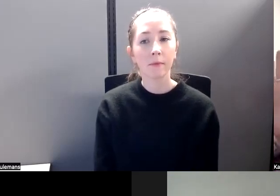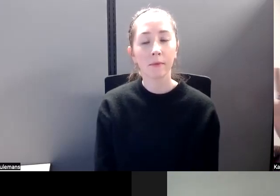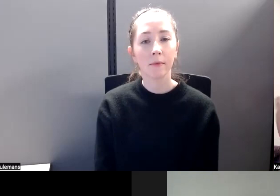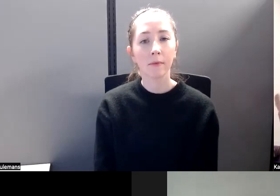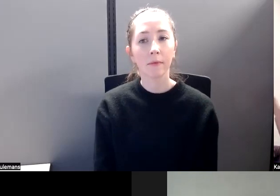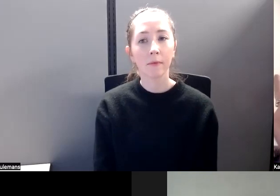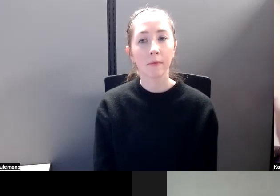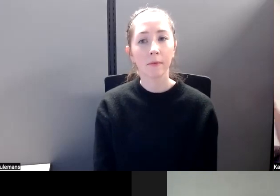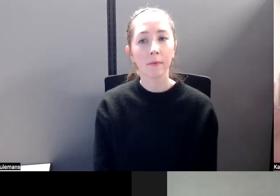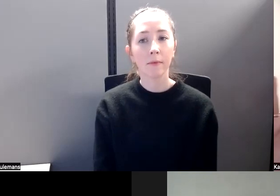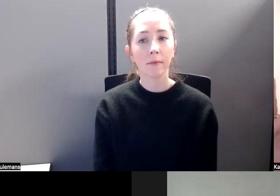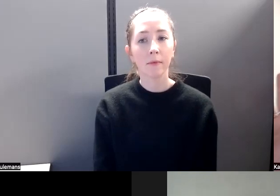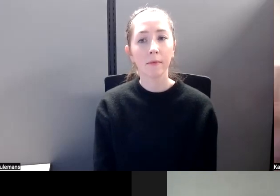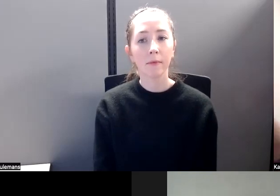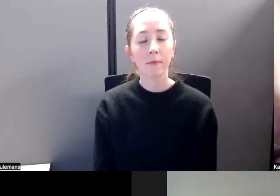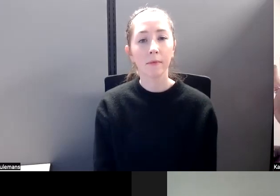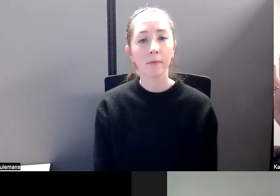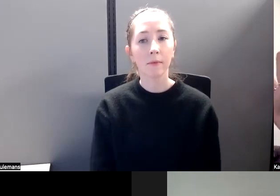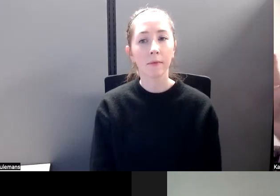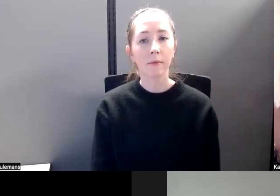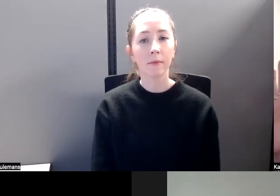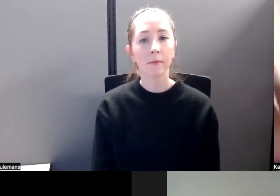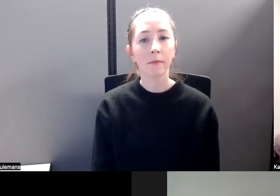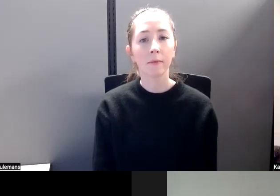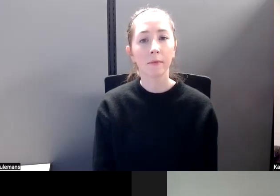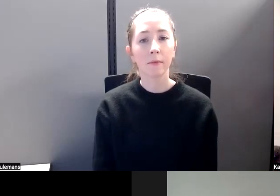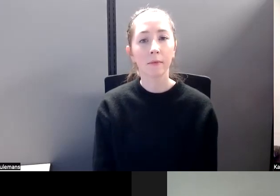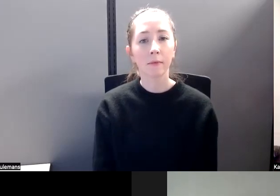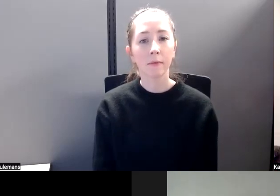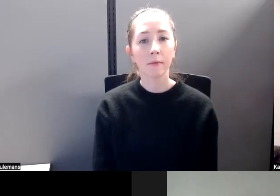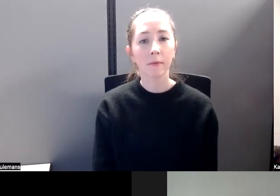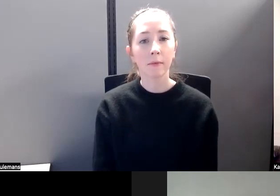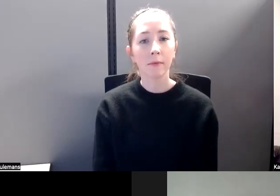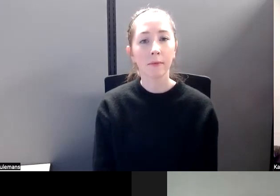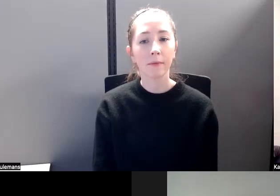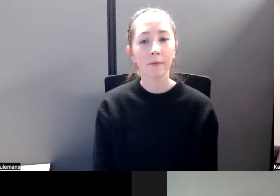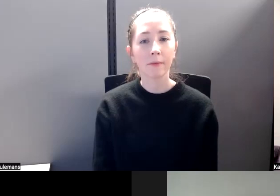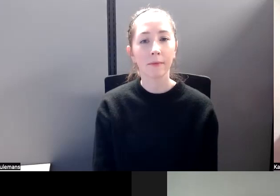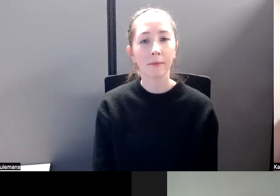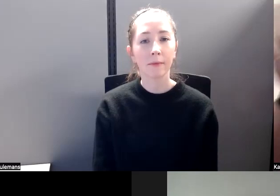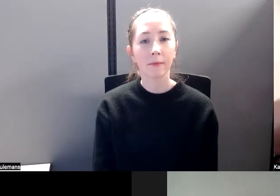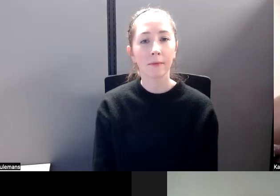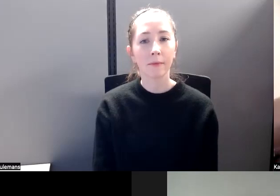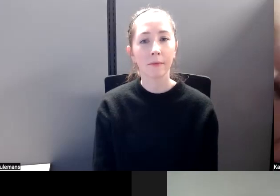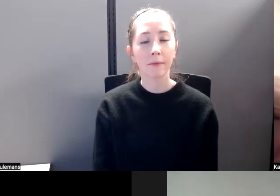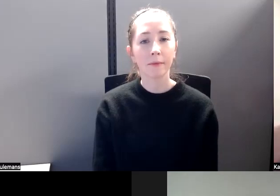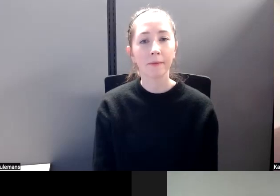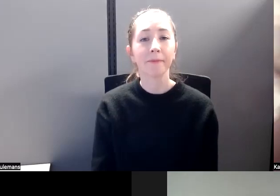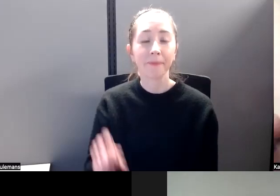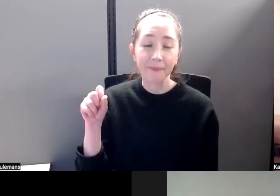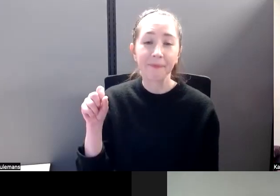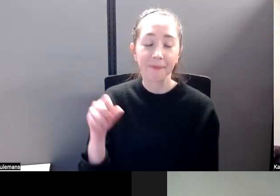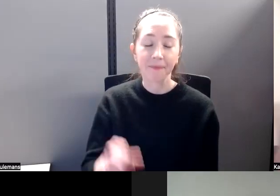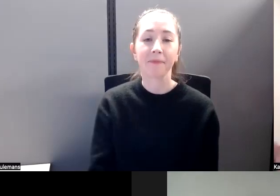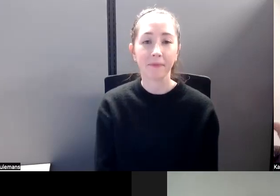or the disability. She's not normal, I'm normal. Yes. All of that. So I tried to spread out